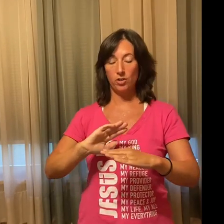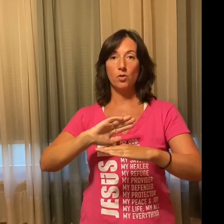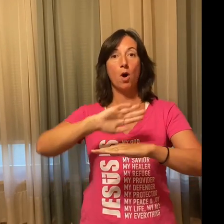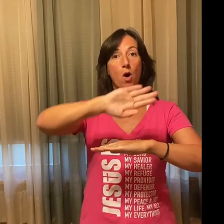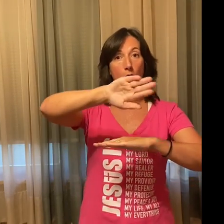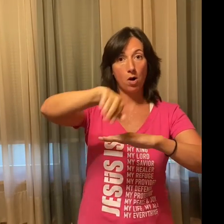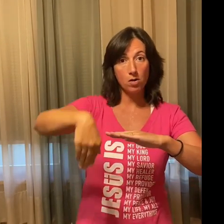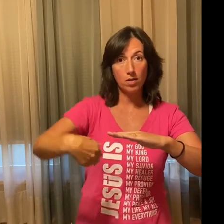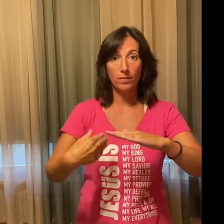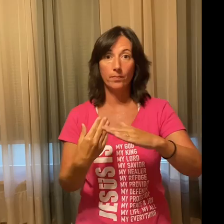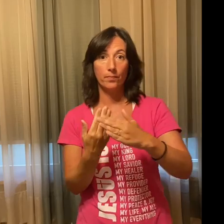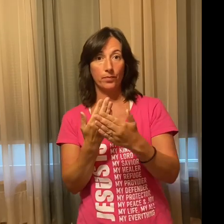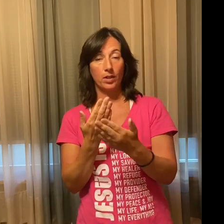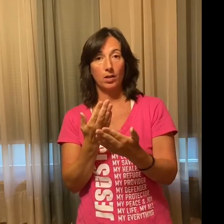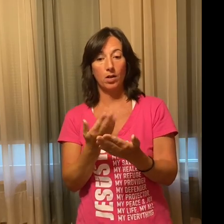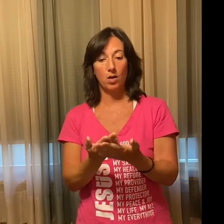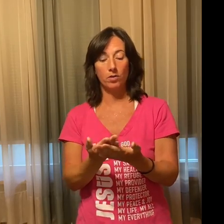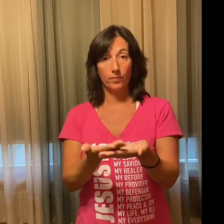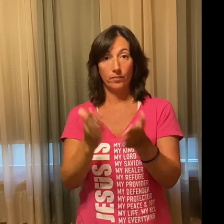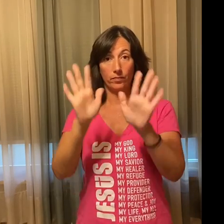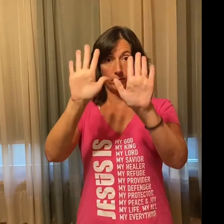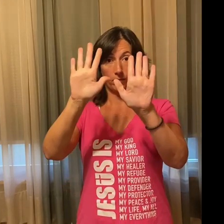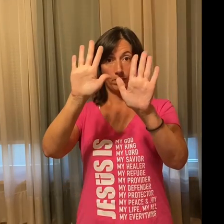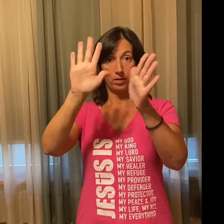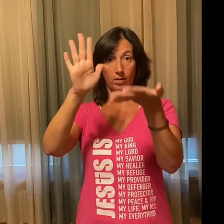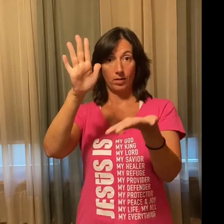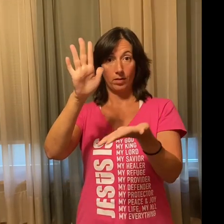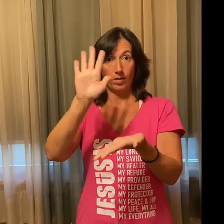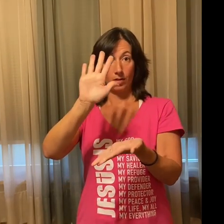we're going to do all